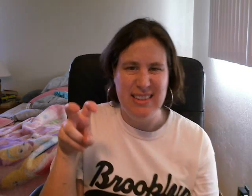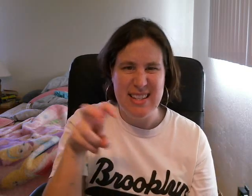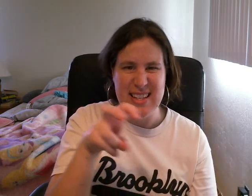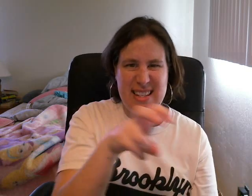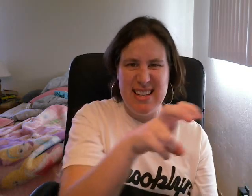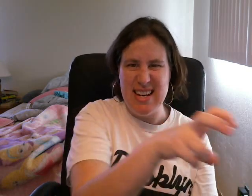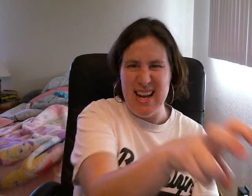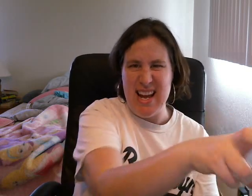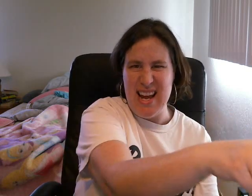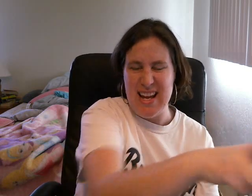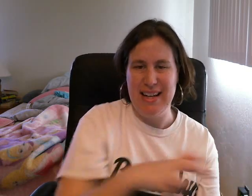Snake.